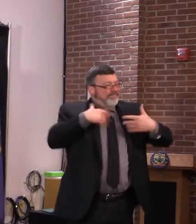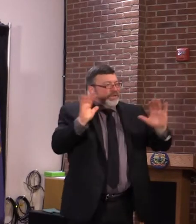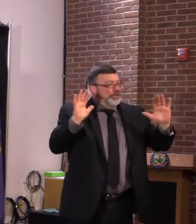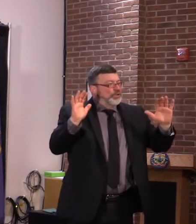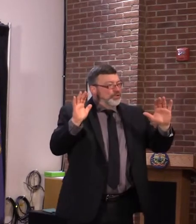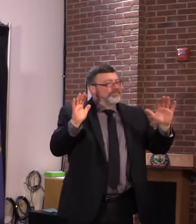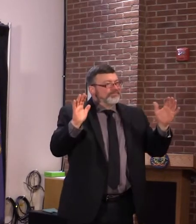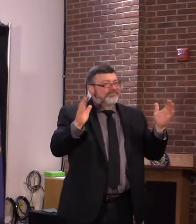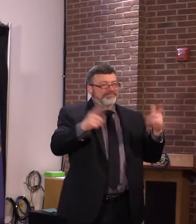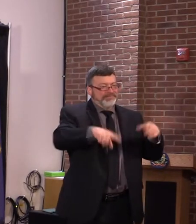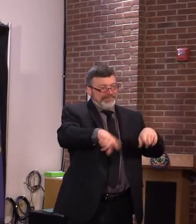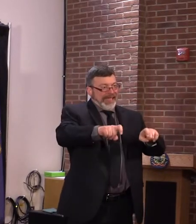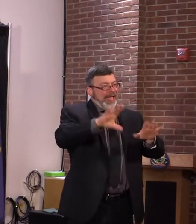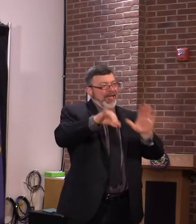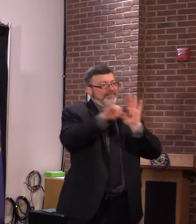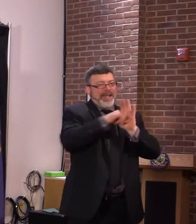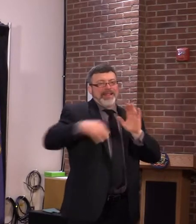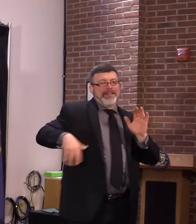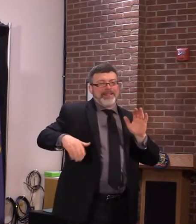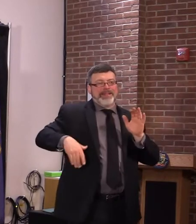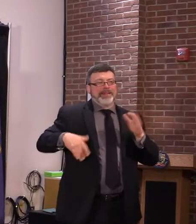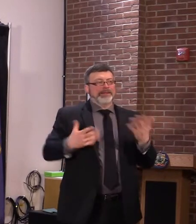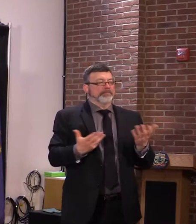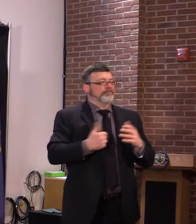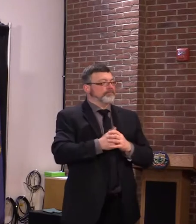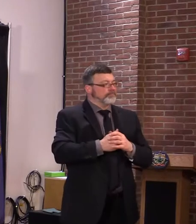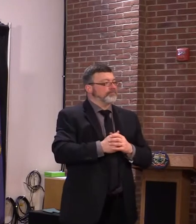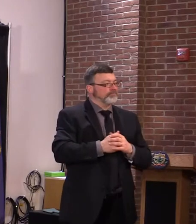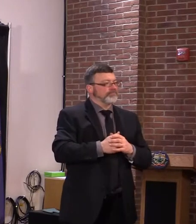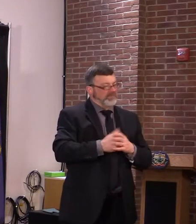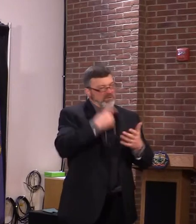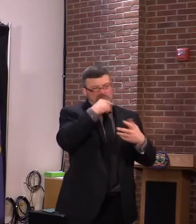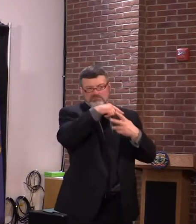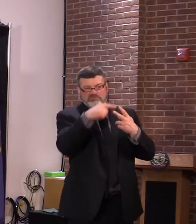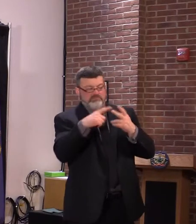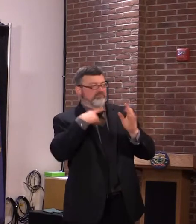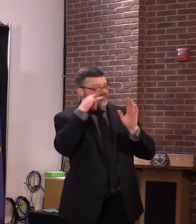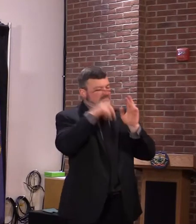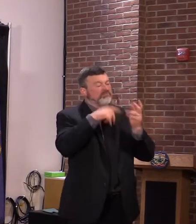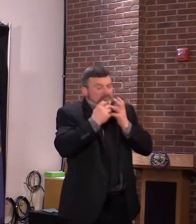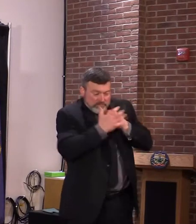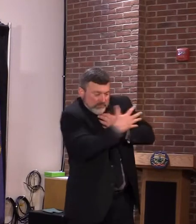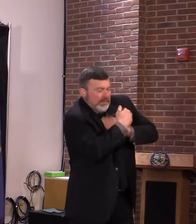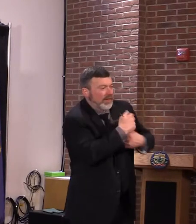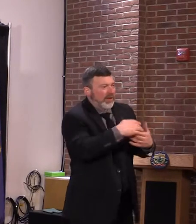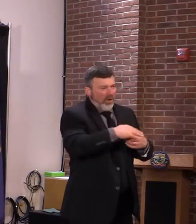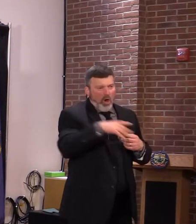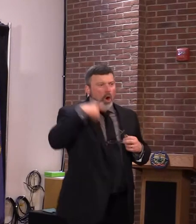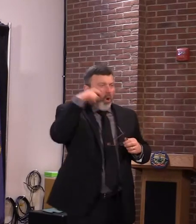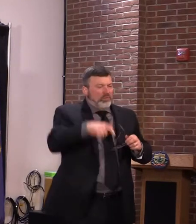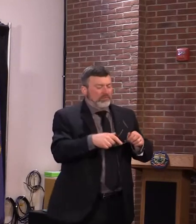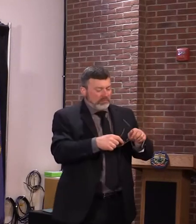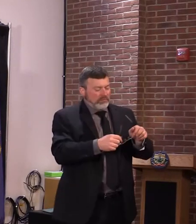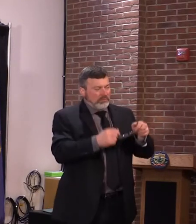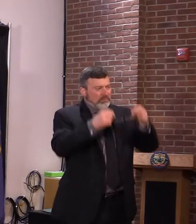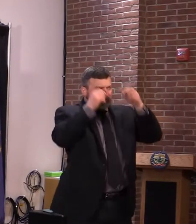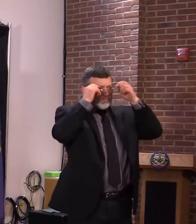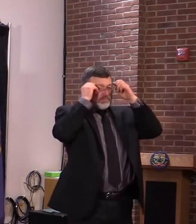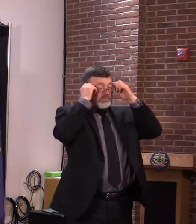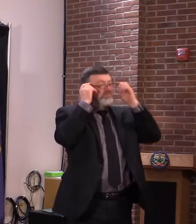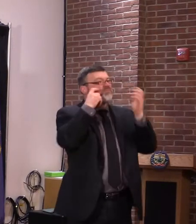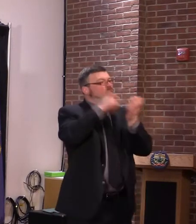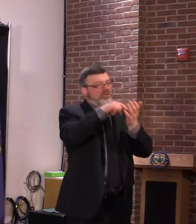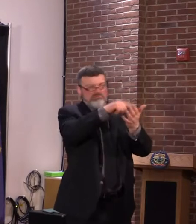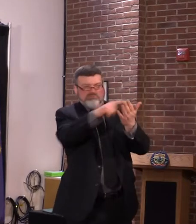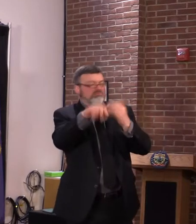a large portion of us from the most severe outcomes. So this is why we are continuing with this shift in Vermont, fully